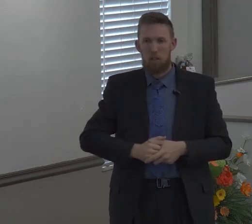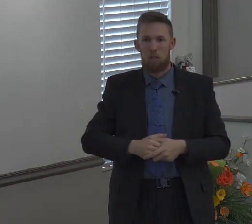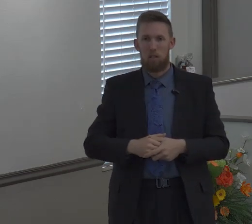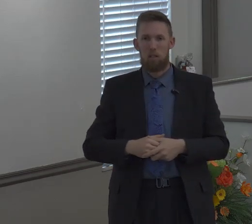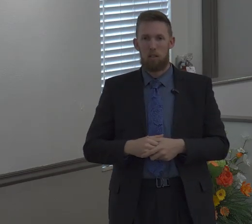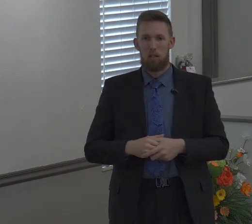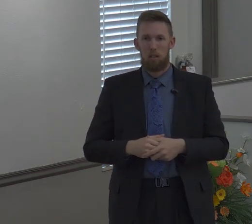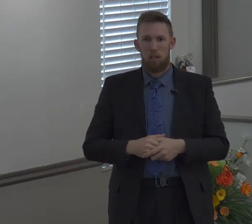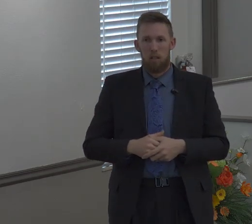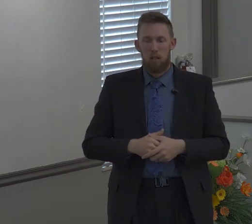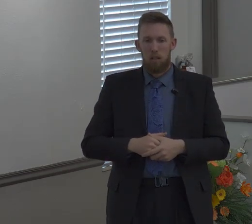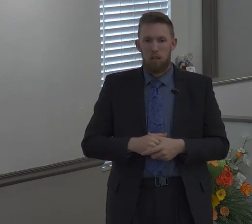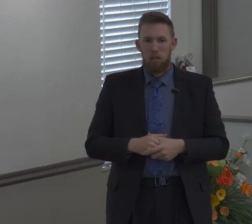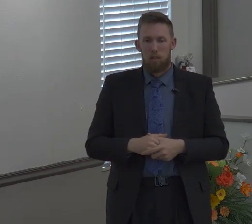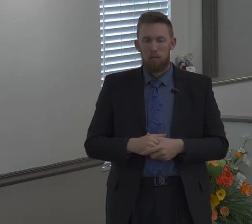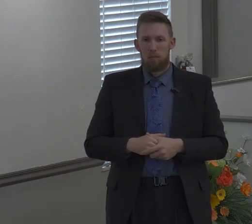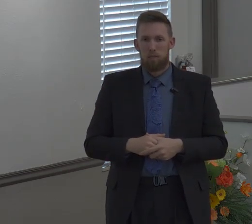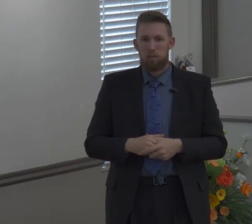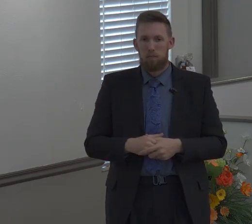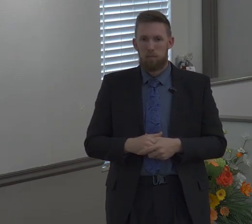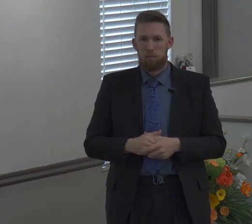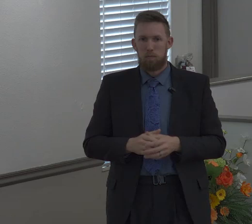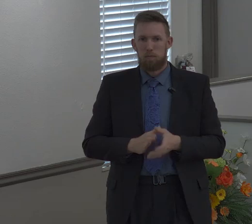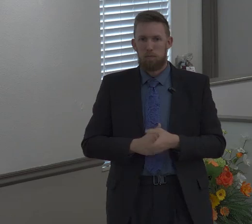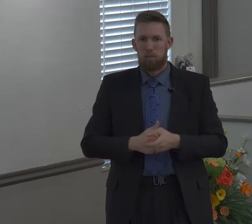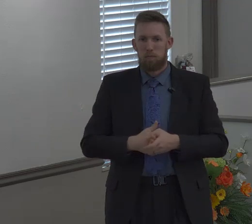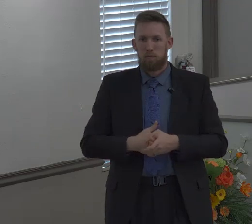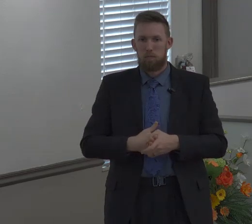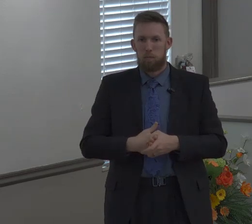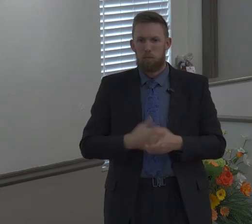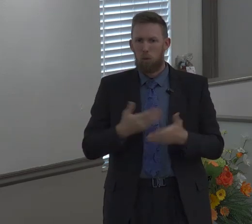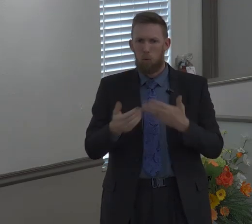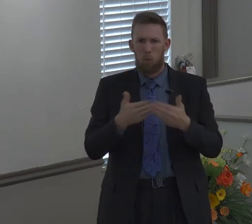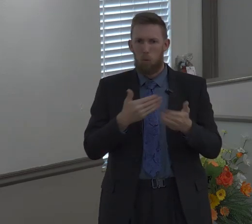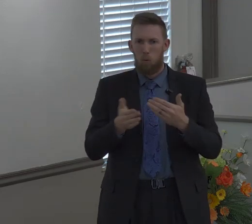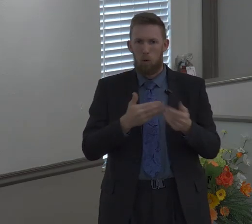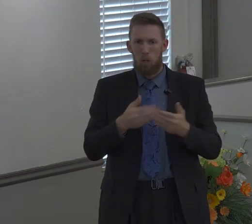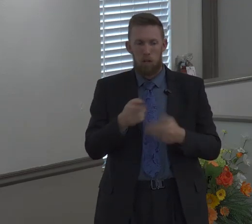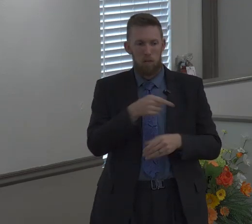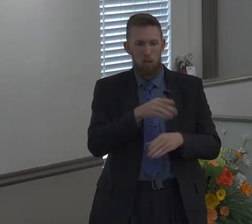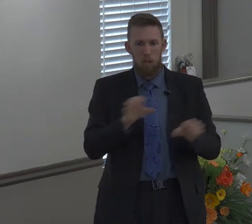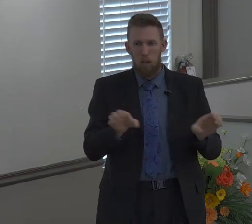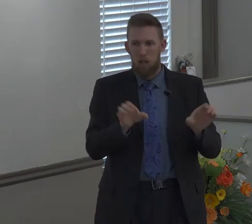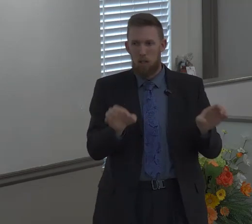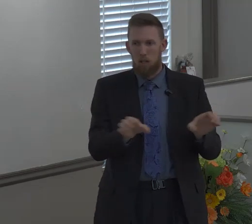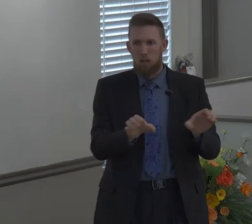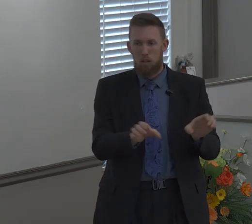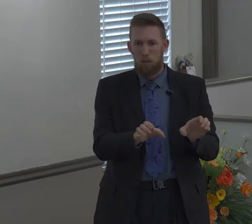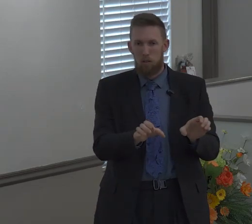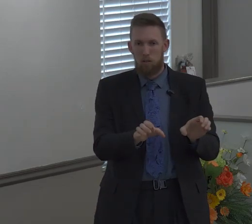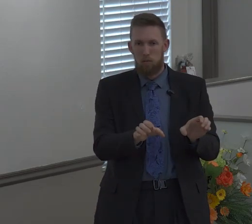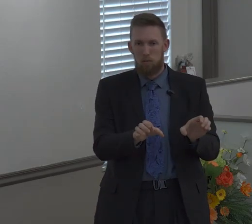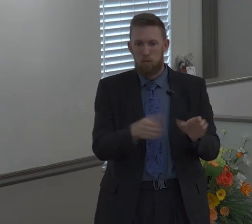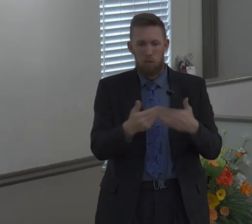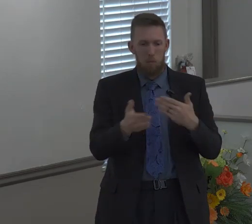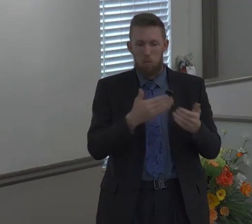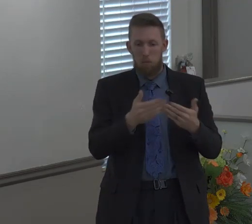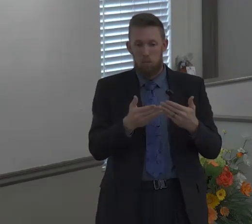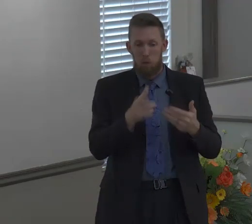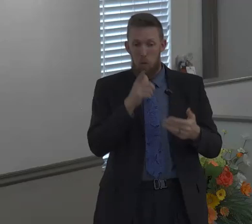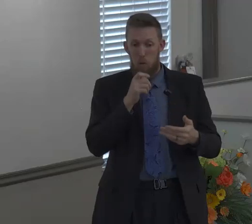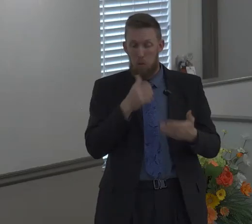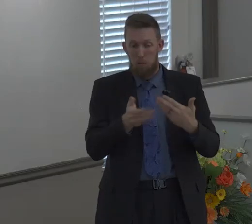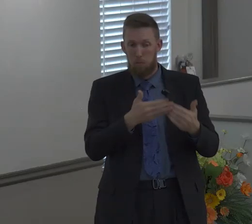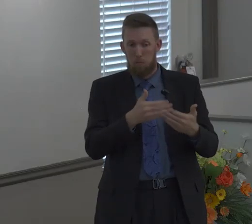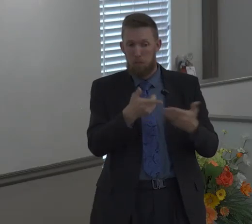being controlled by satanic influence, whatever they are, those are